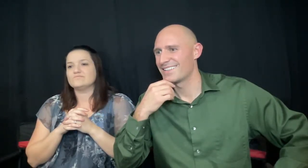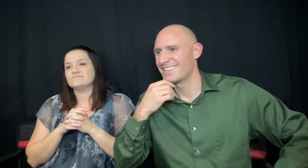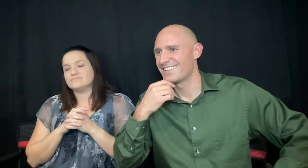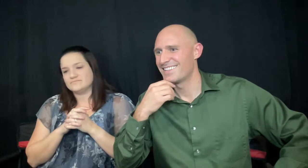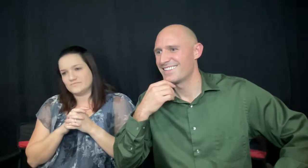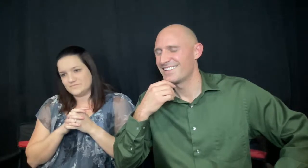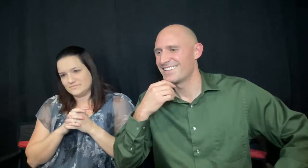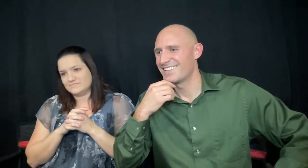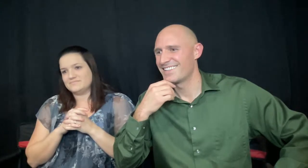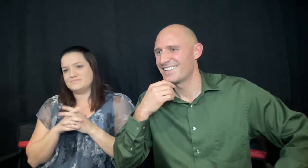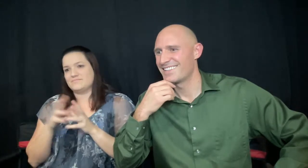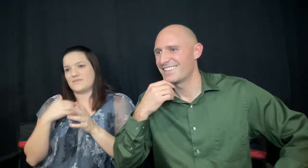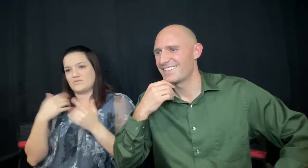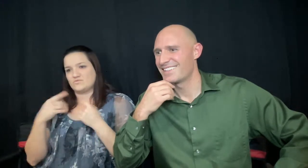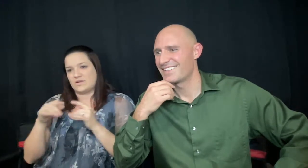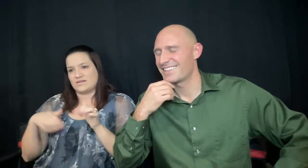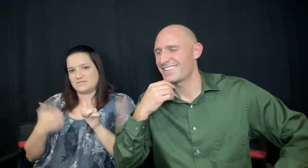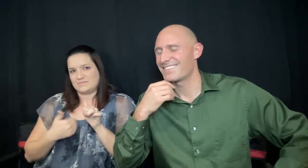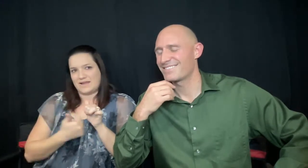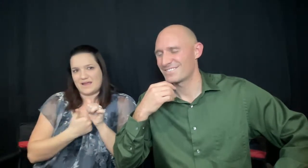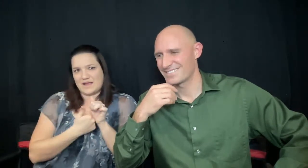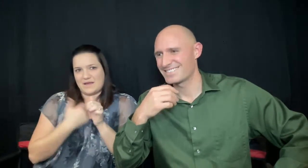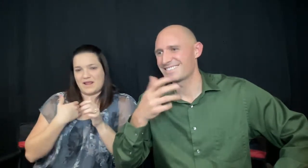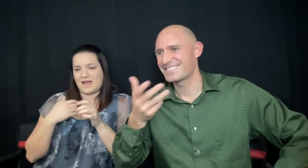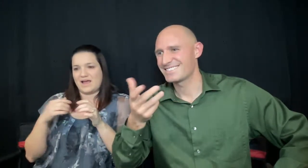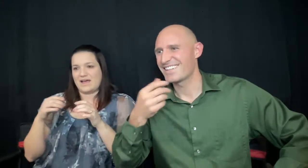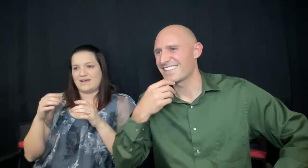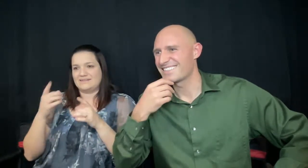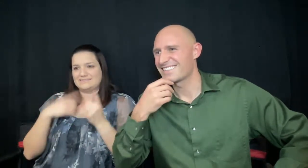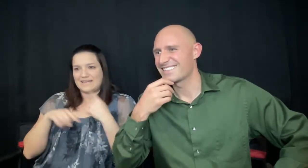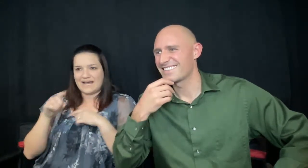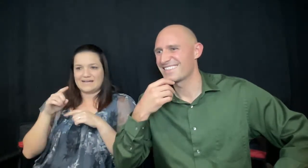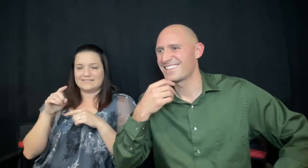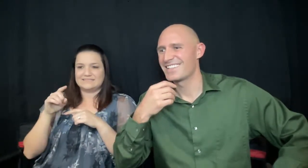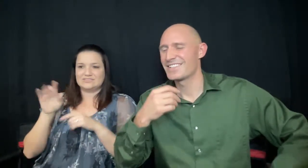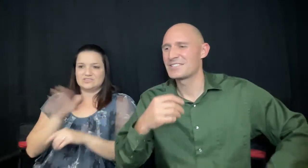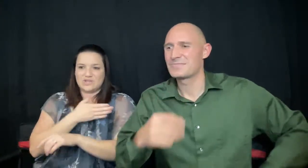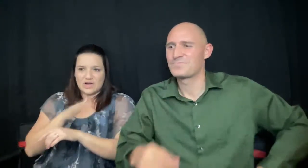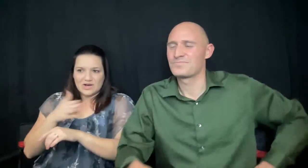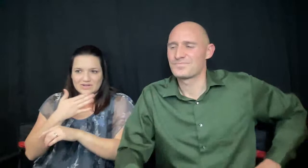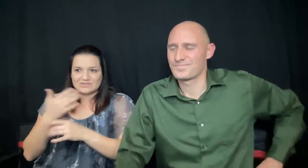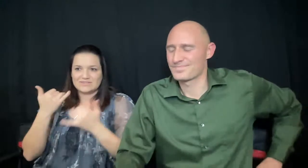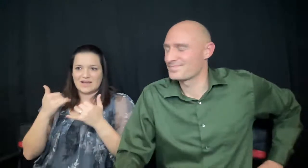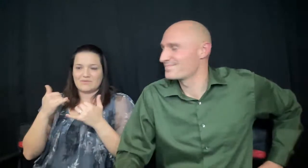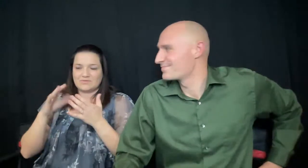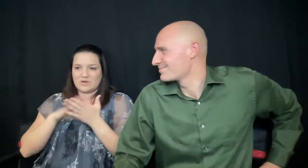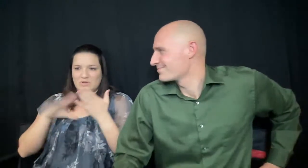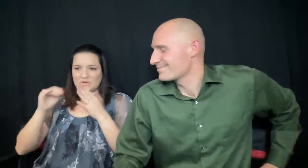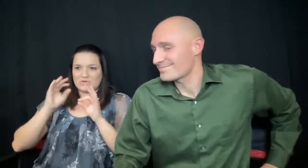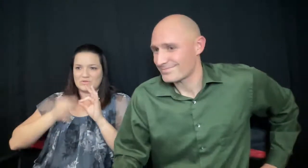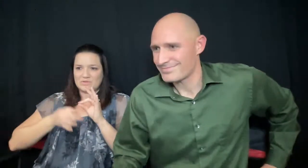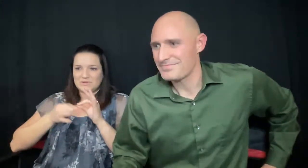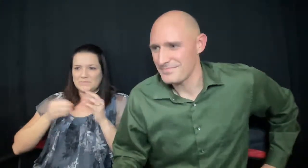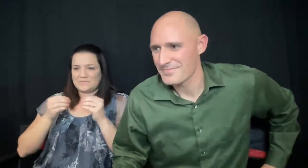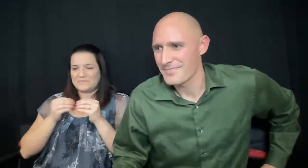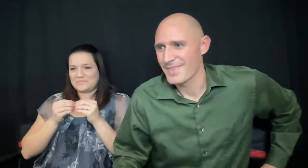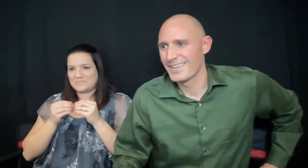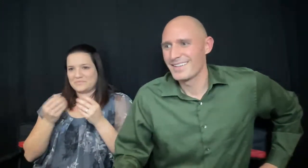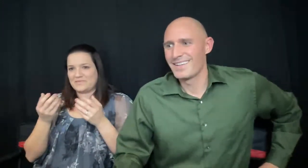Like I do songs at church, so I sign songs. Right. And now we're trying to learn to interpret more, But it's like we're